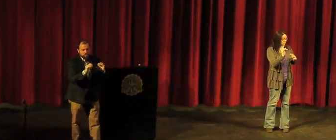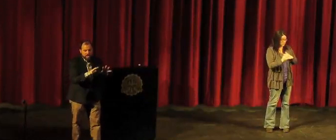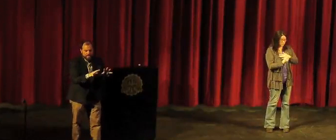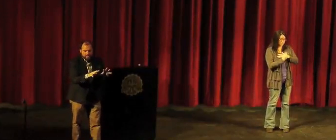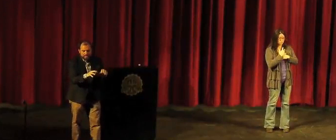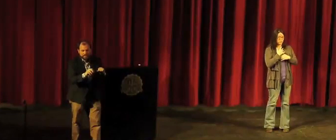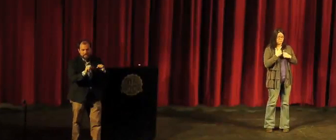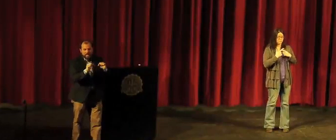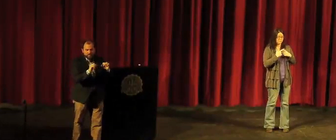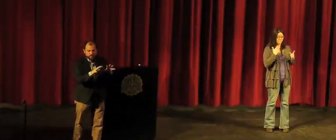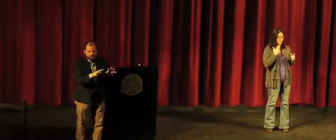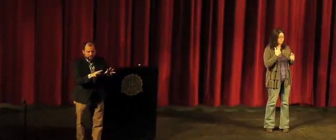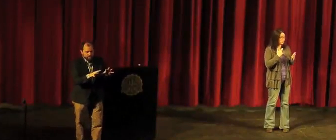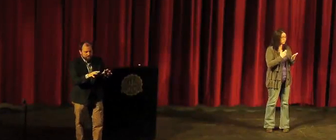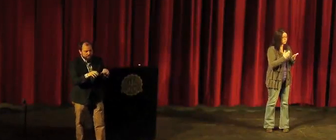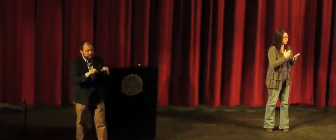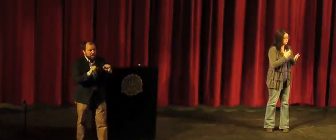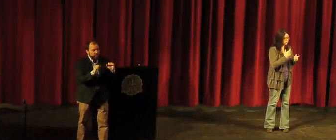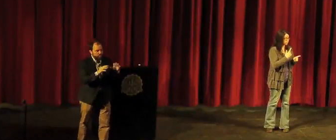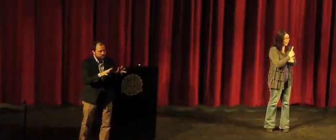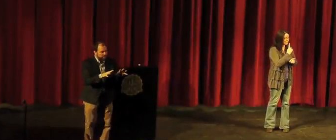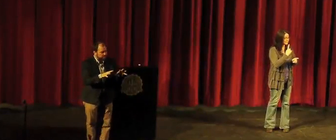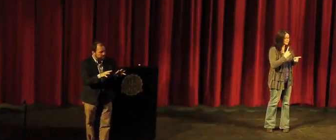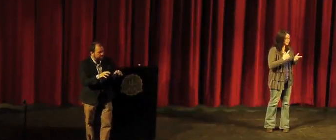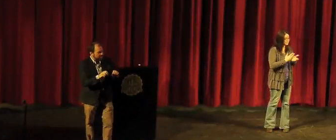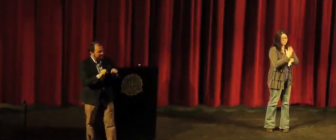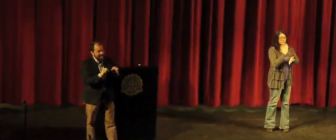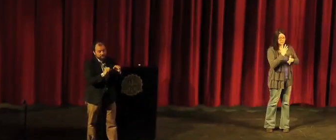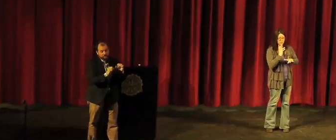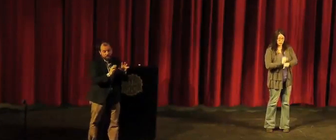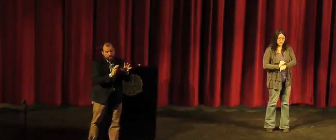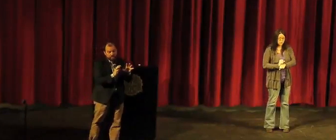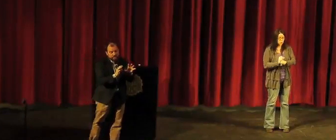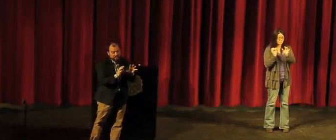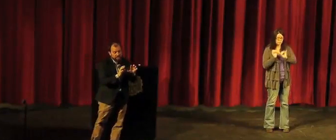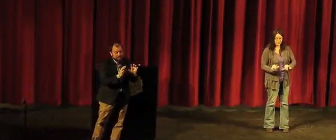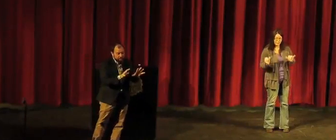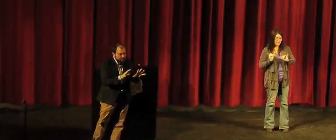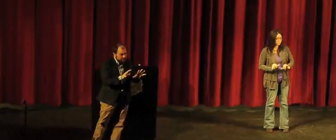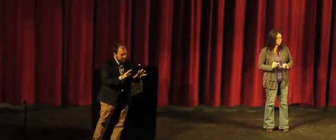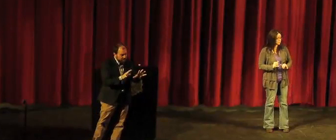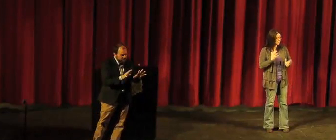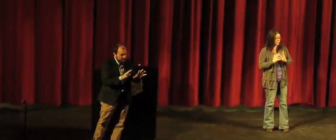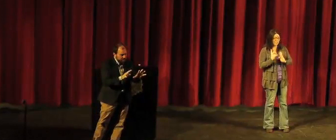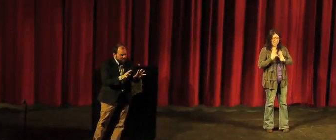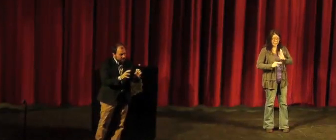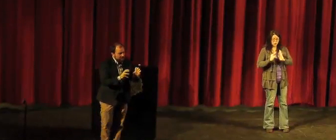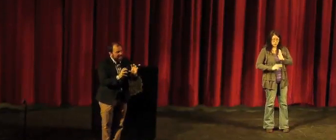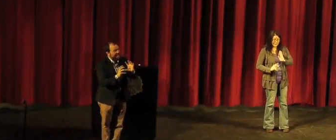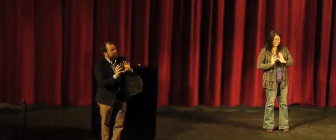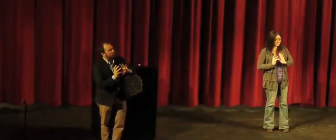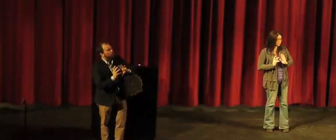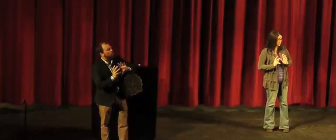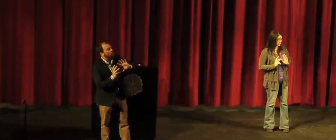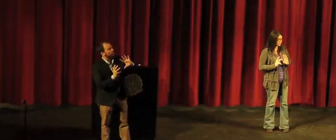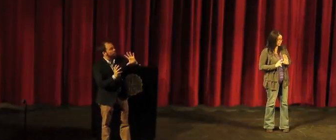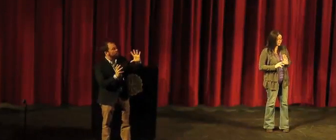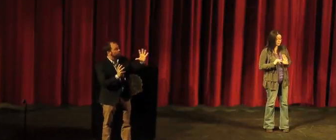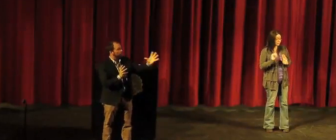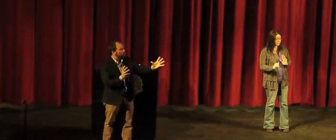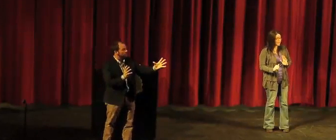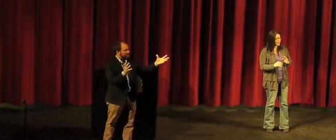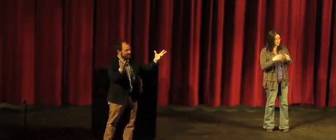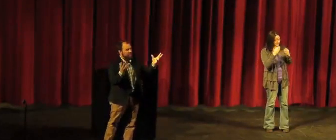by rites and rituals and rhythms, and you could even say liturgies, that have told